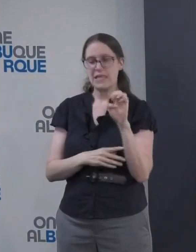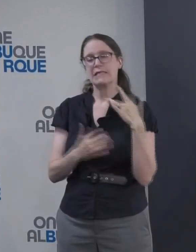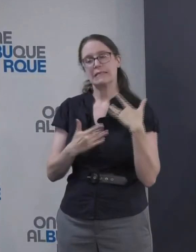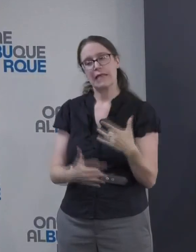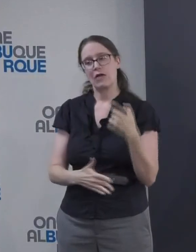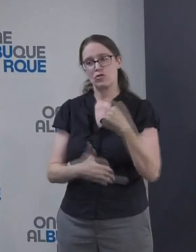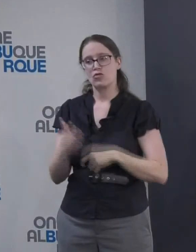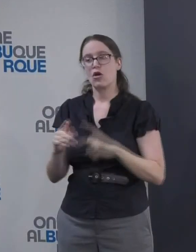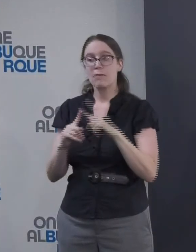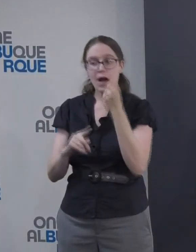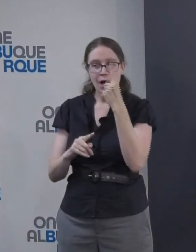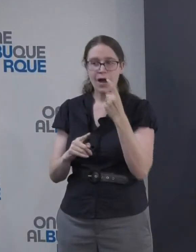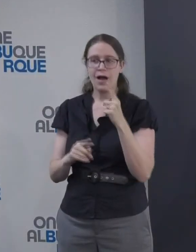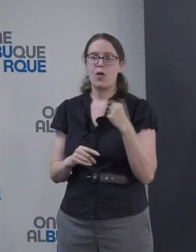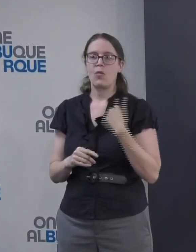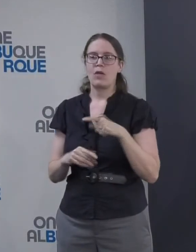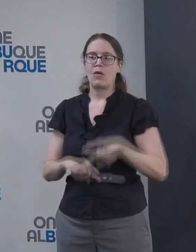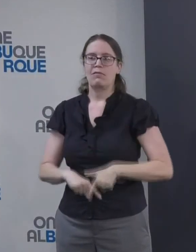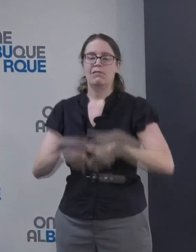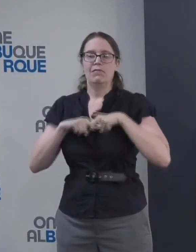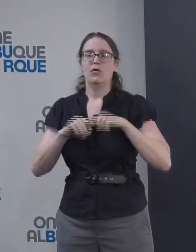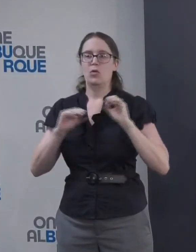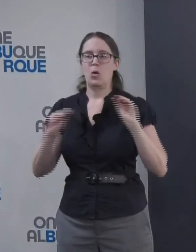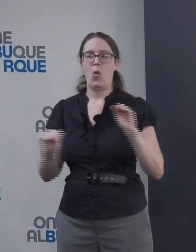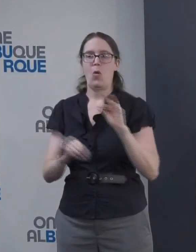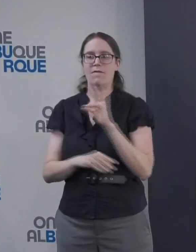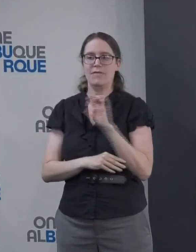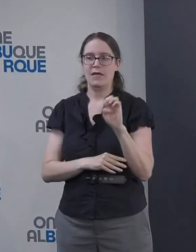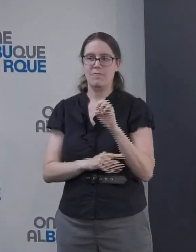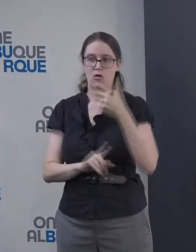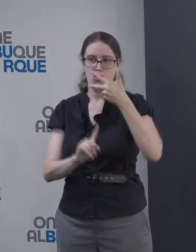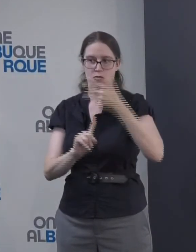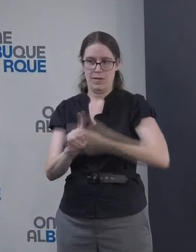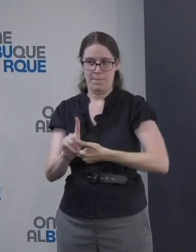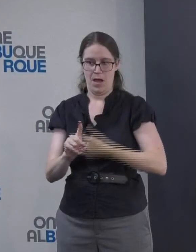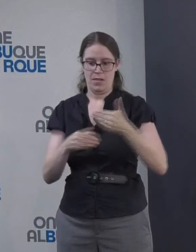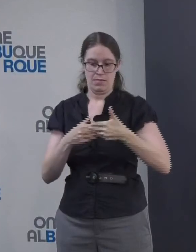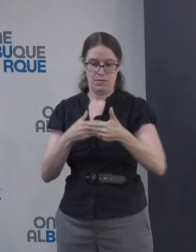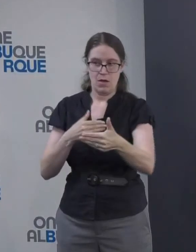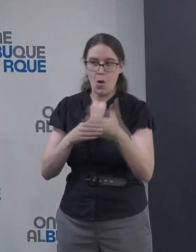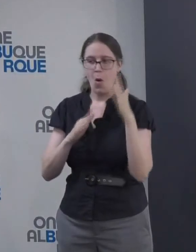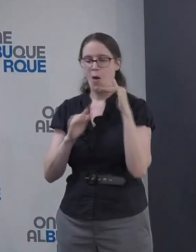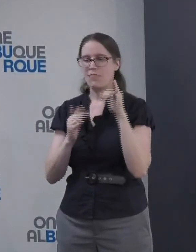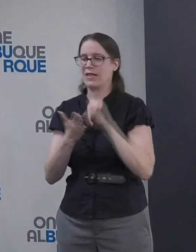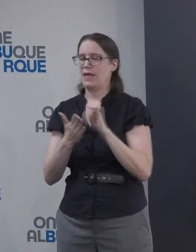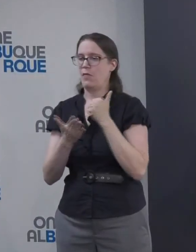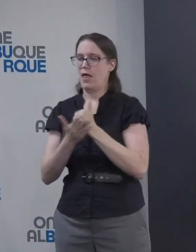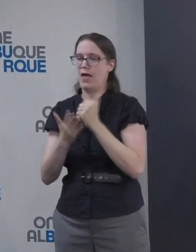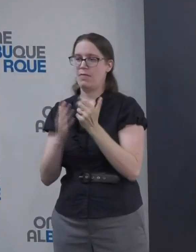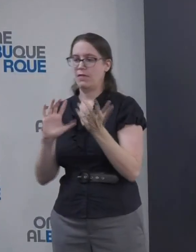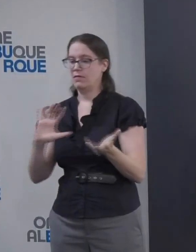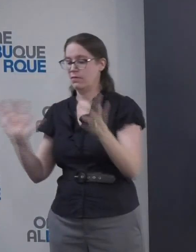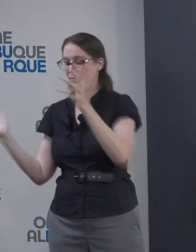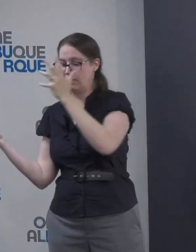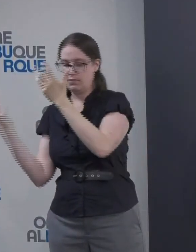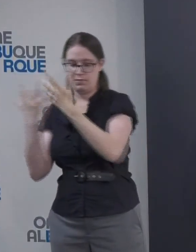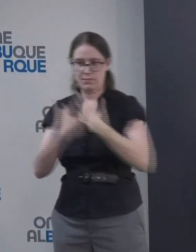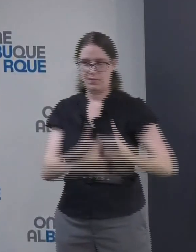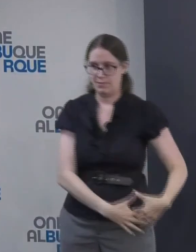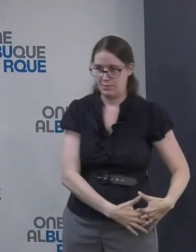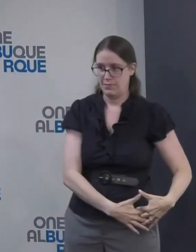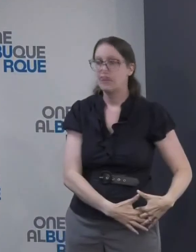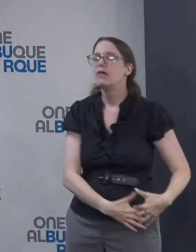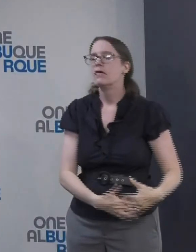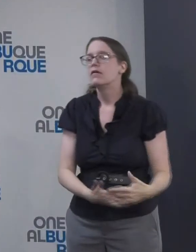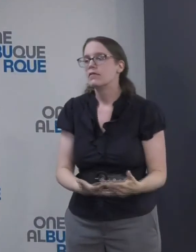for the next 3 months. And then they'll be hopefully back to normal with respect to a lot of those things. But for the next 3 months,